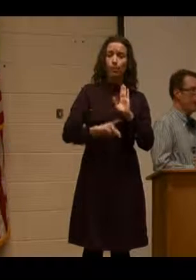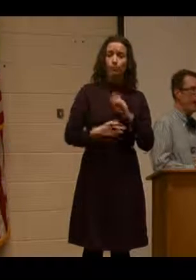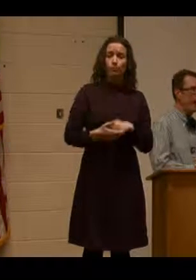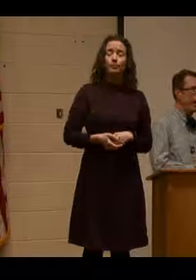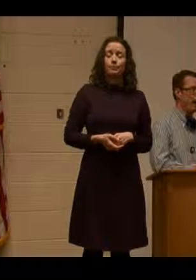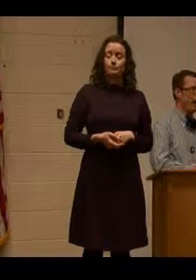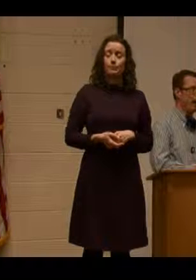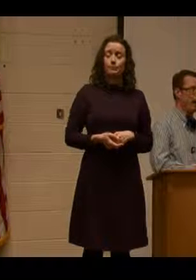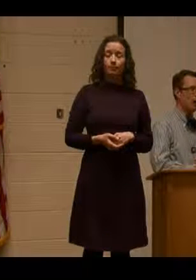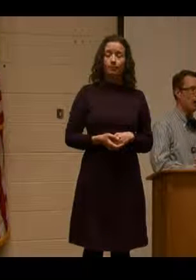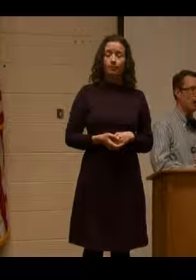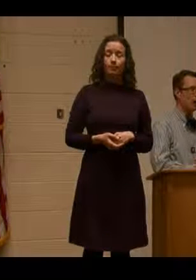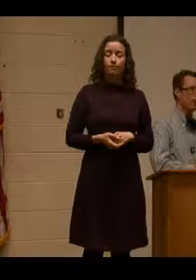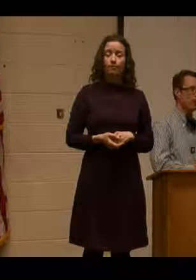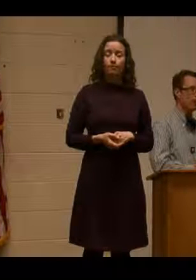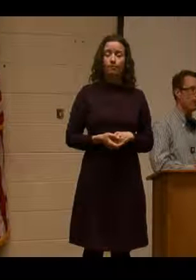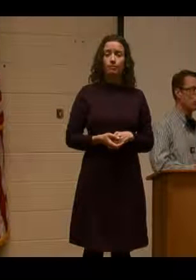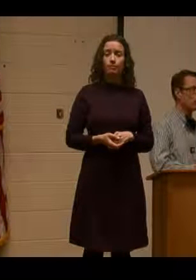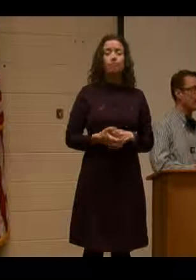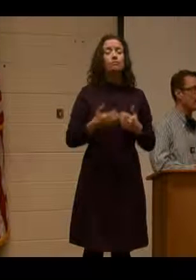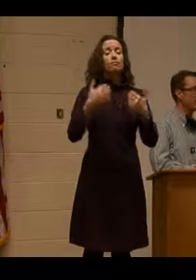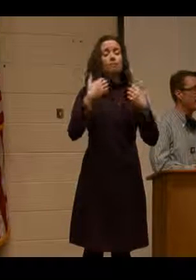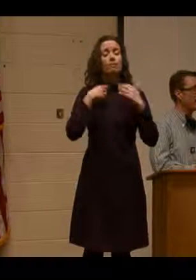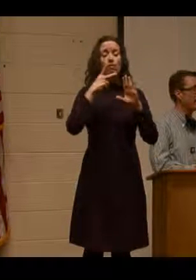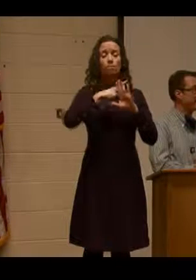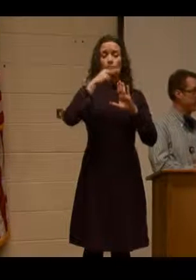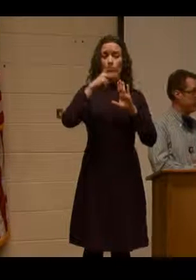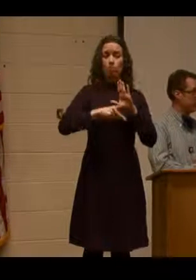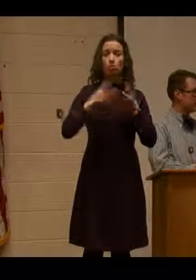a program here on campus